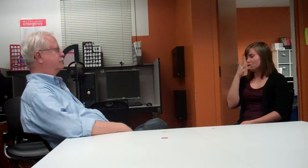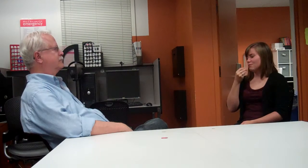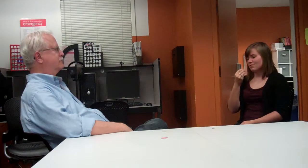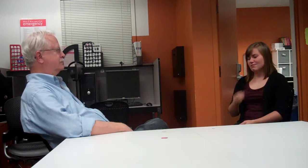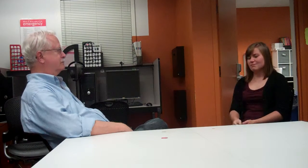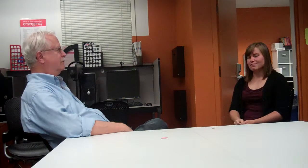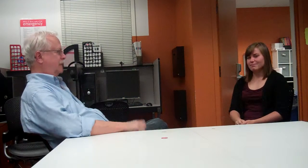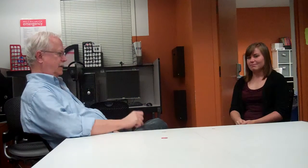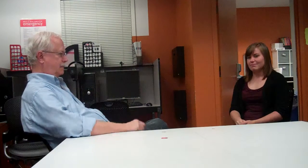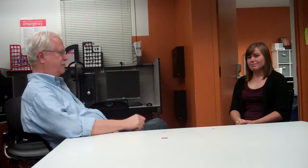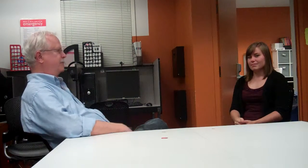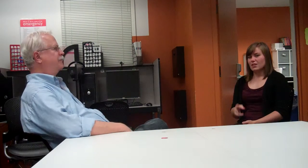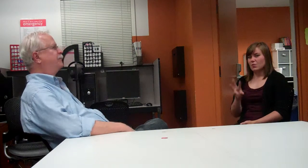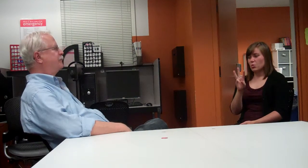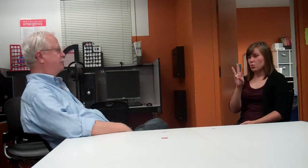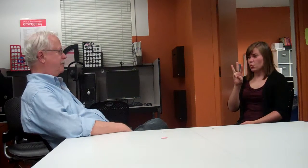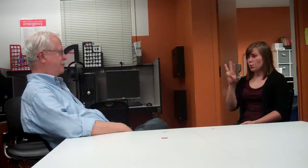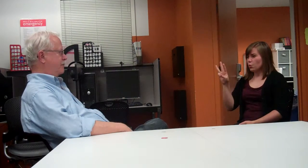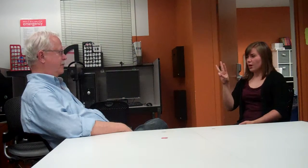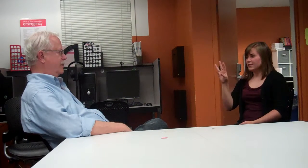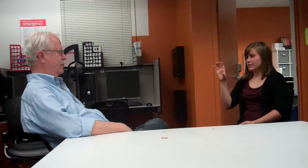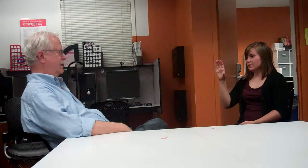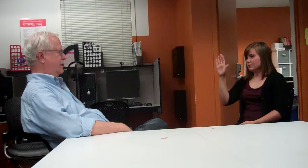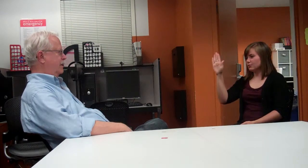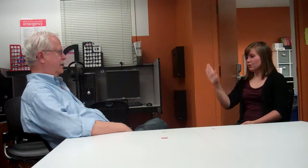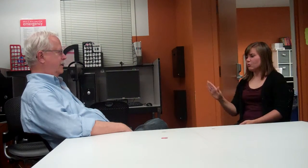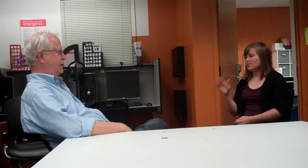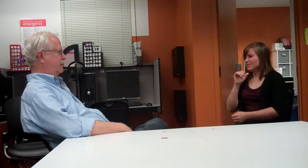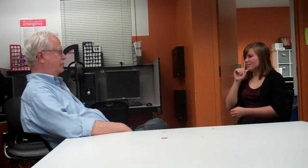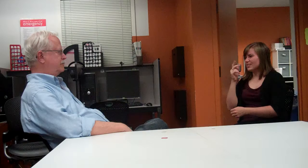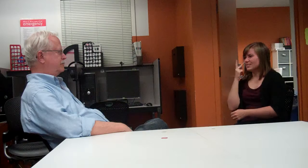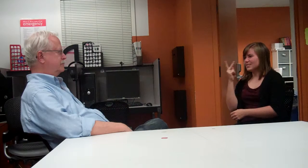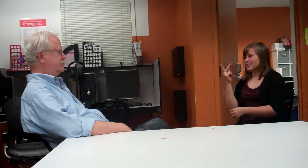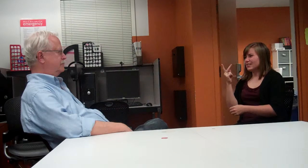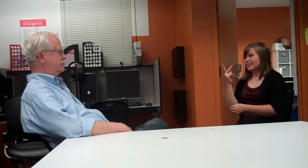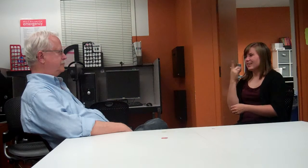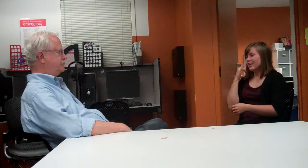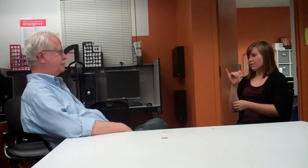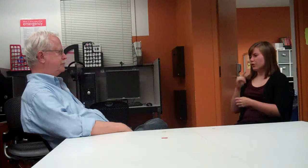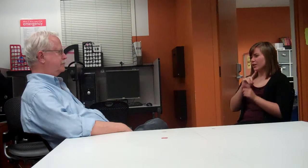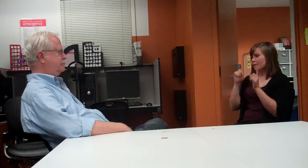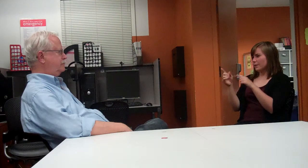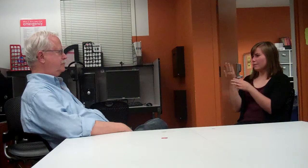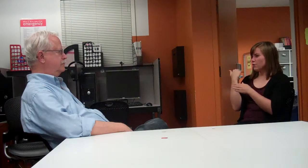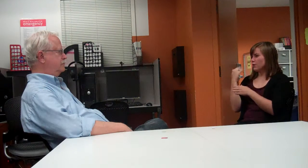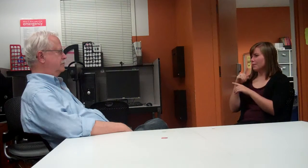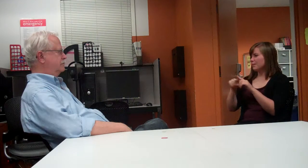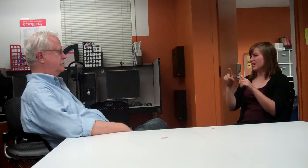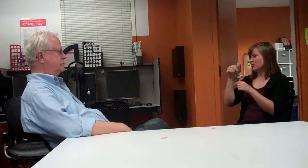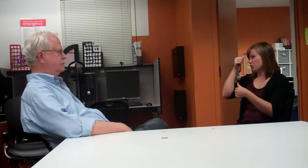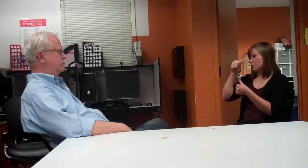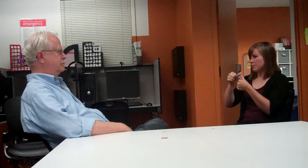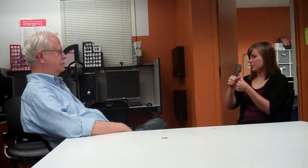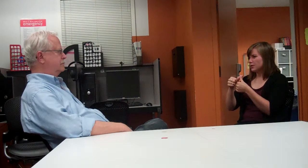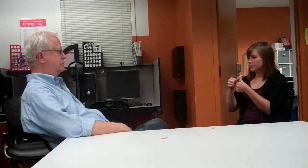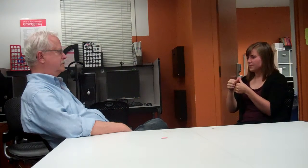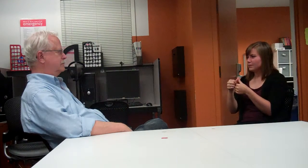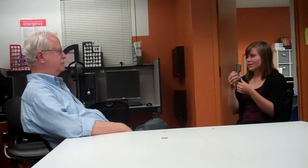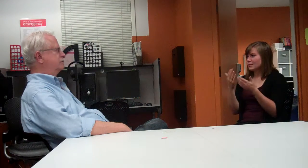I haven't seen much of the West Coast, and I've been to California, but I don't really remember it. But I think like the Northwest is beautiful,